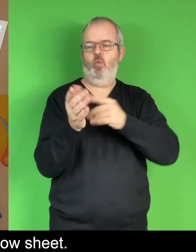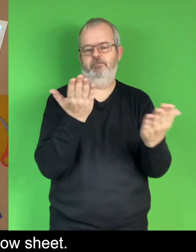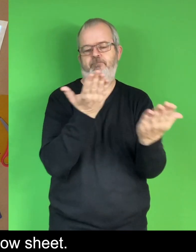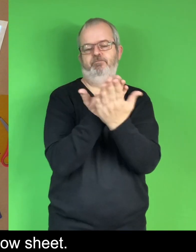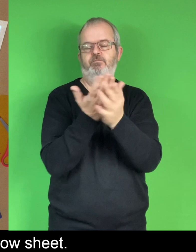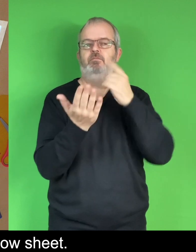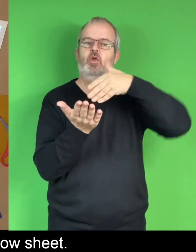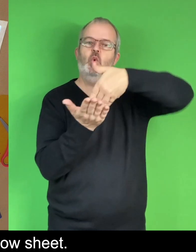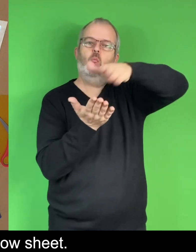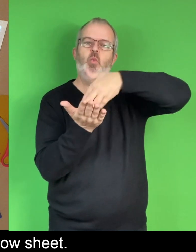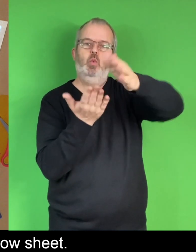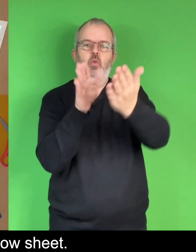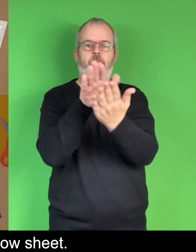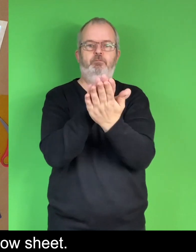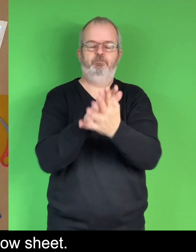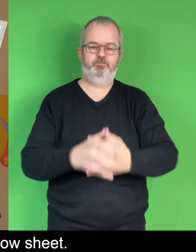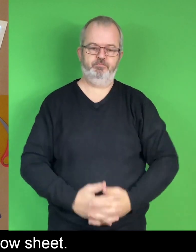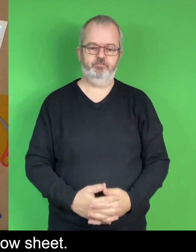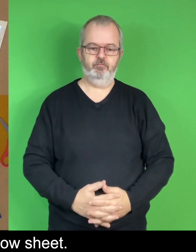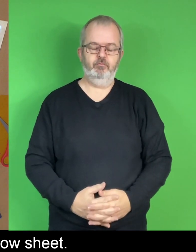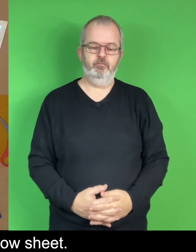going to stick that down.